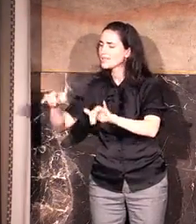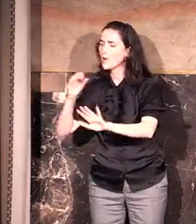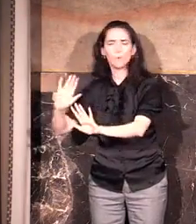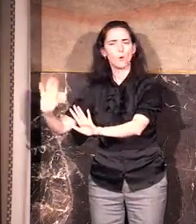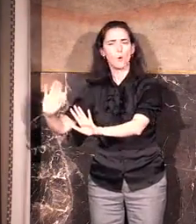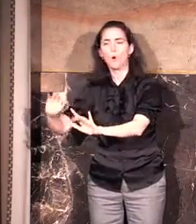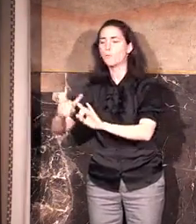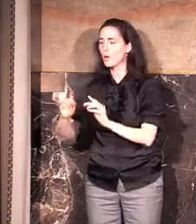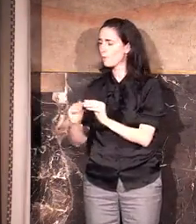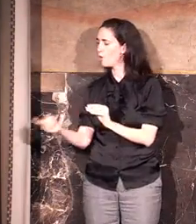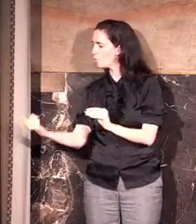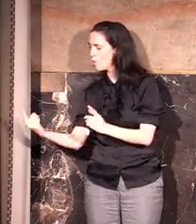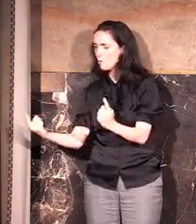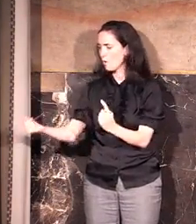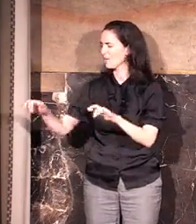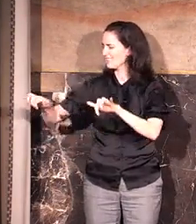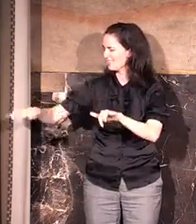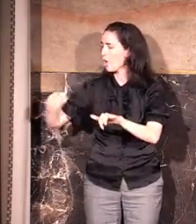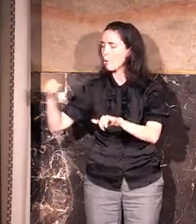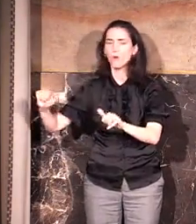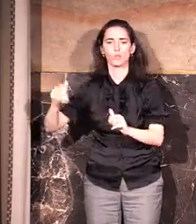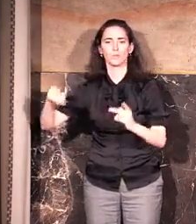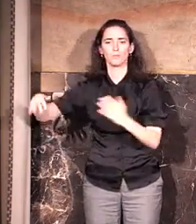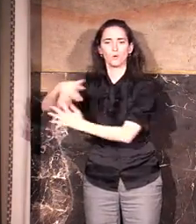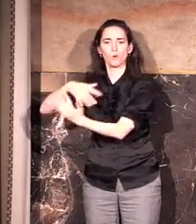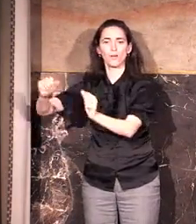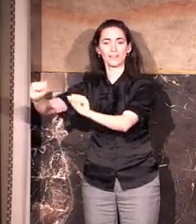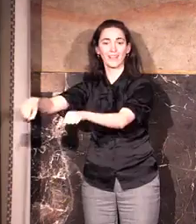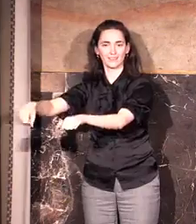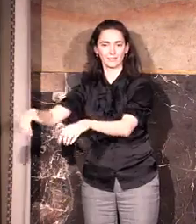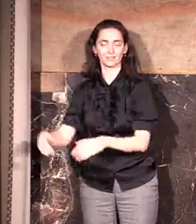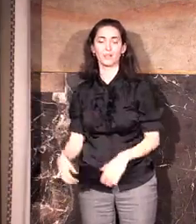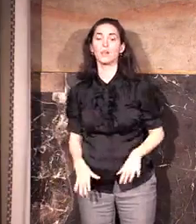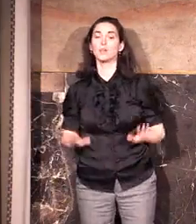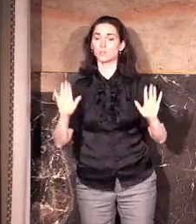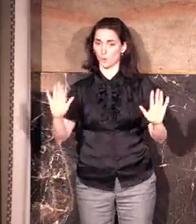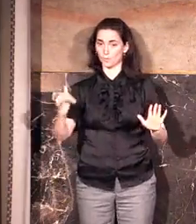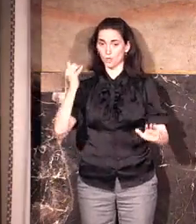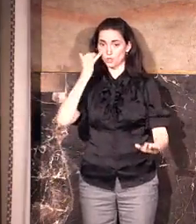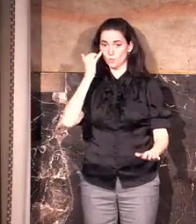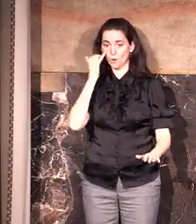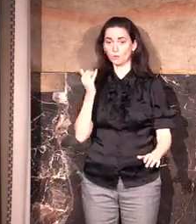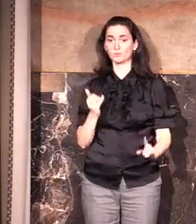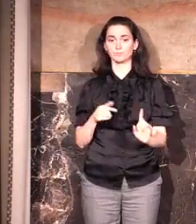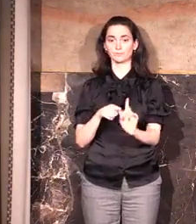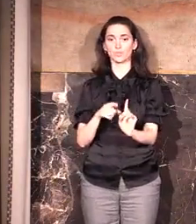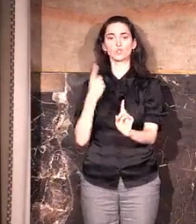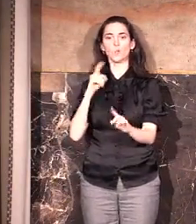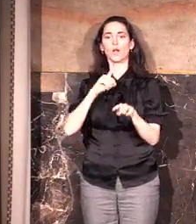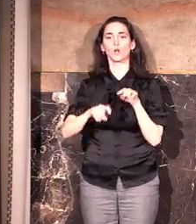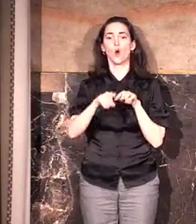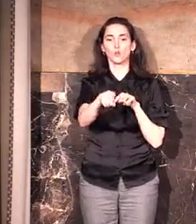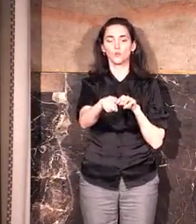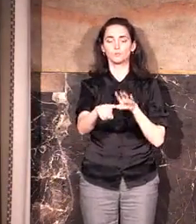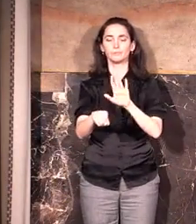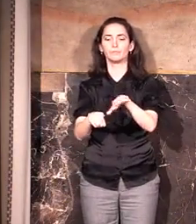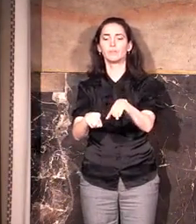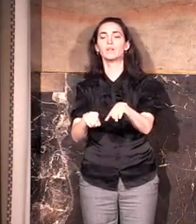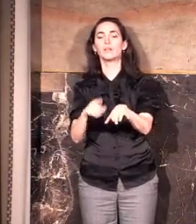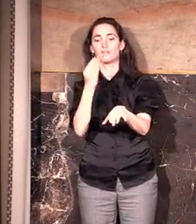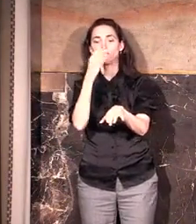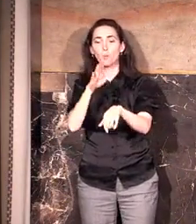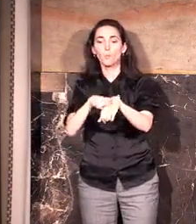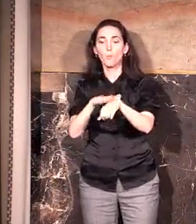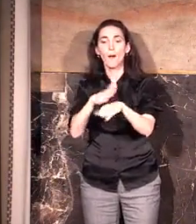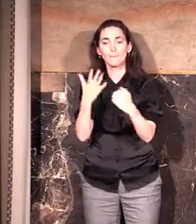happens when somebody reaches out to you and says, listen, you might have been exposed? So a couple of things, first